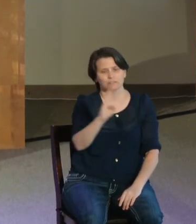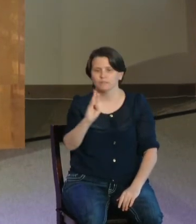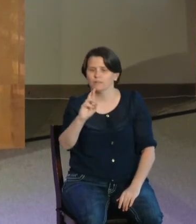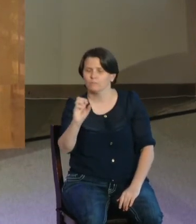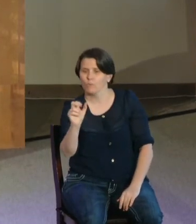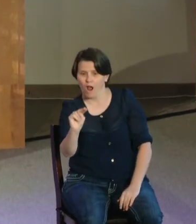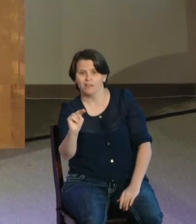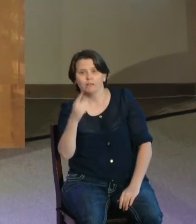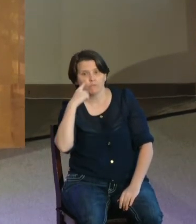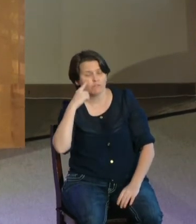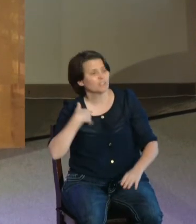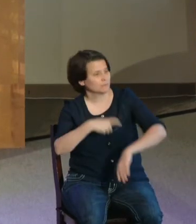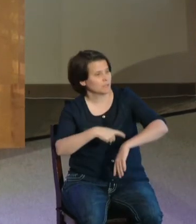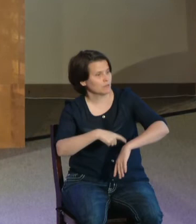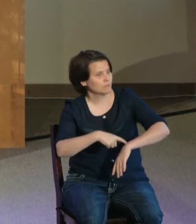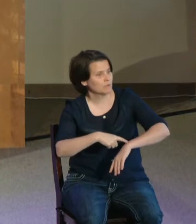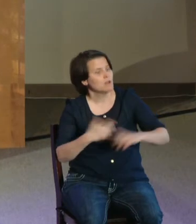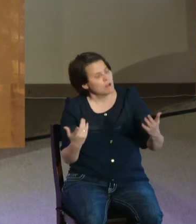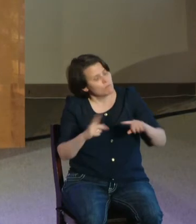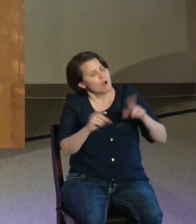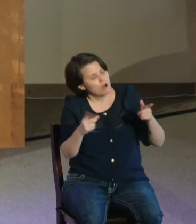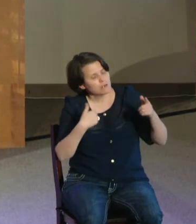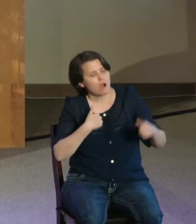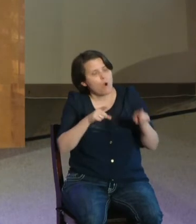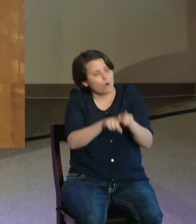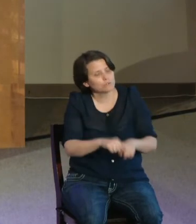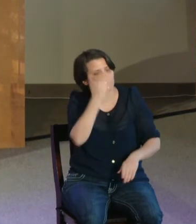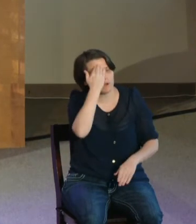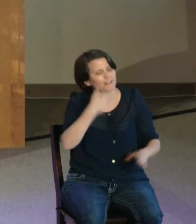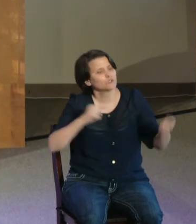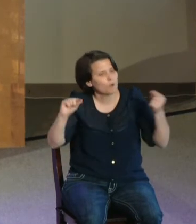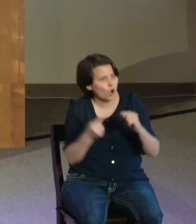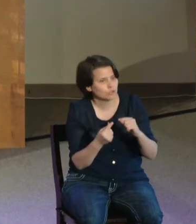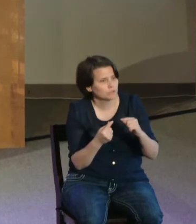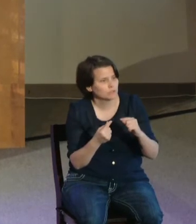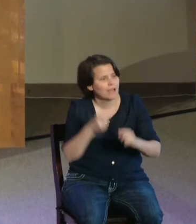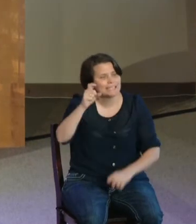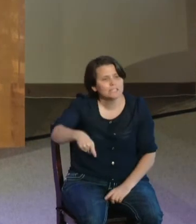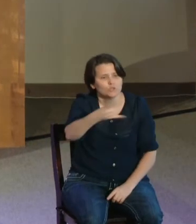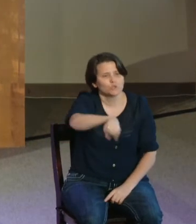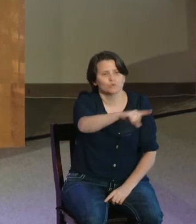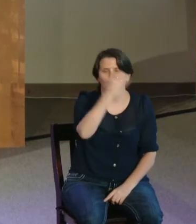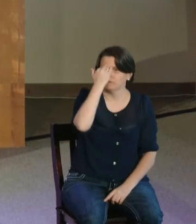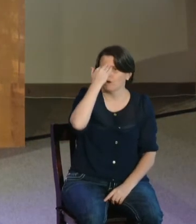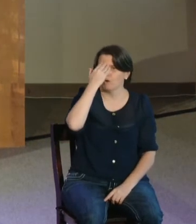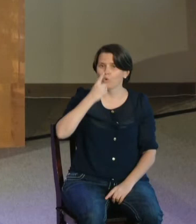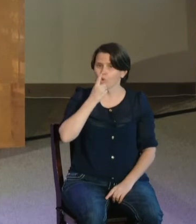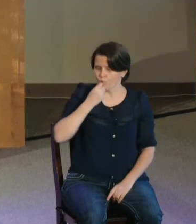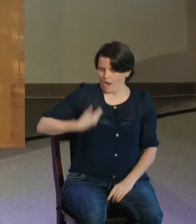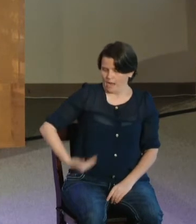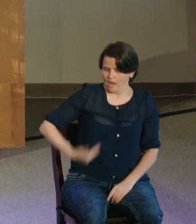knew that there's some woundedness there. And I needed you to know who I was and how I